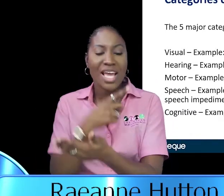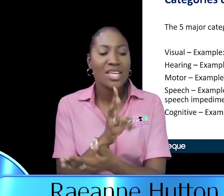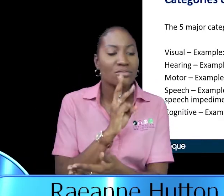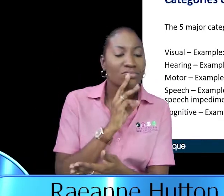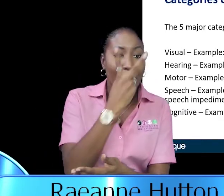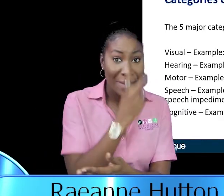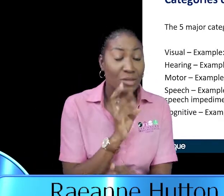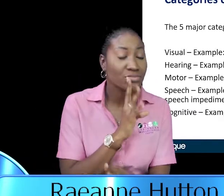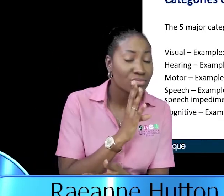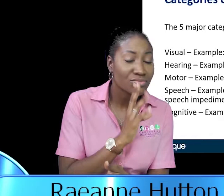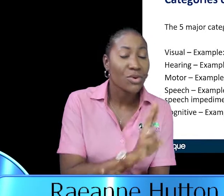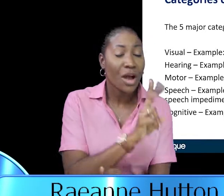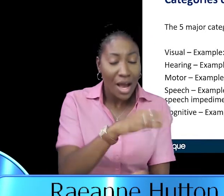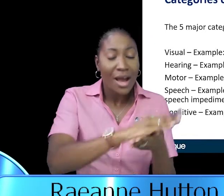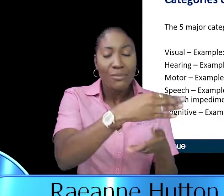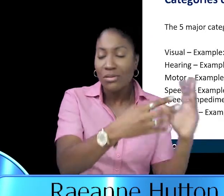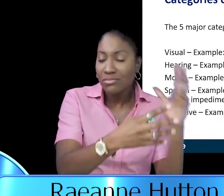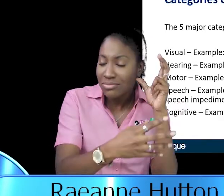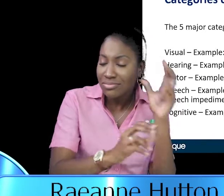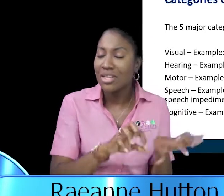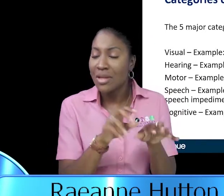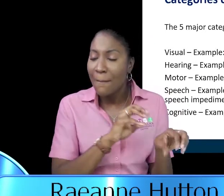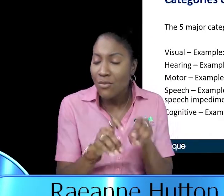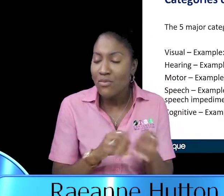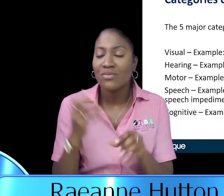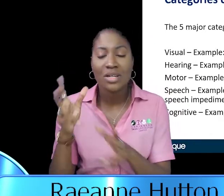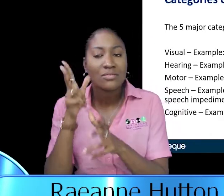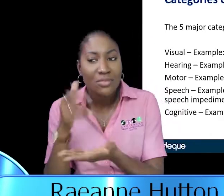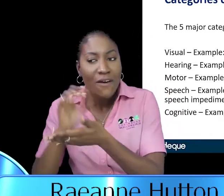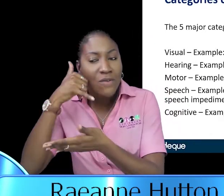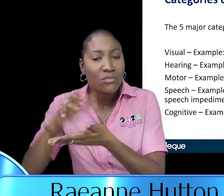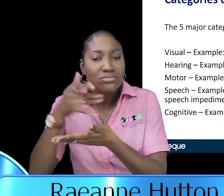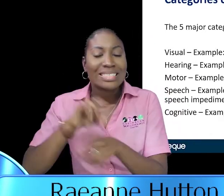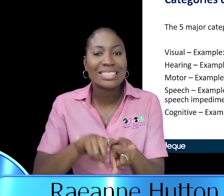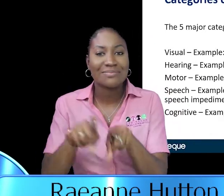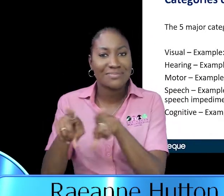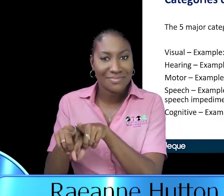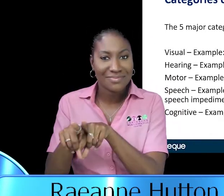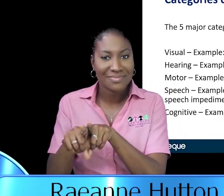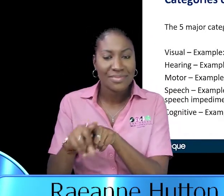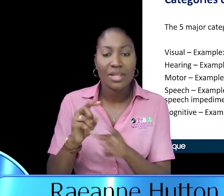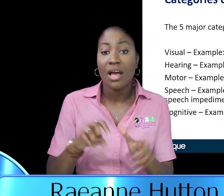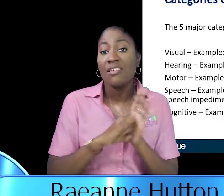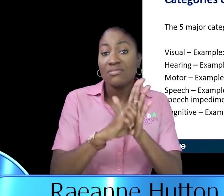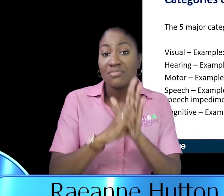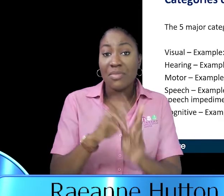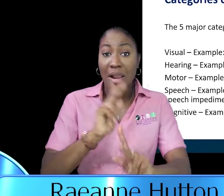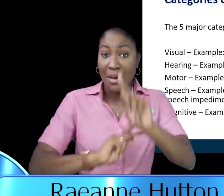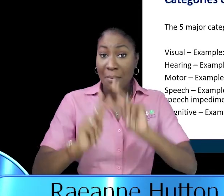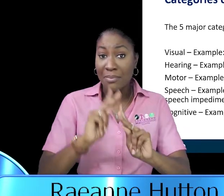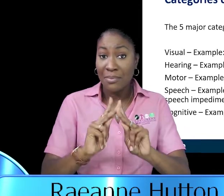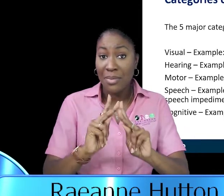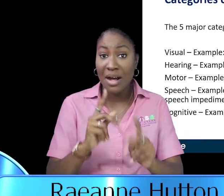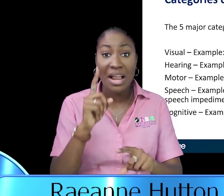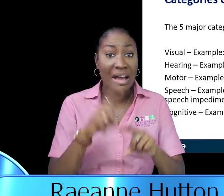people that have limited vision, they have applications that will make the screen larger, but then change the colors that are